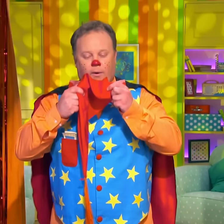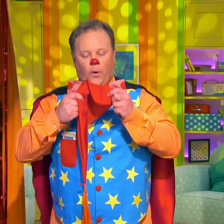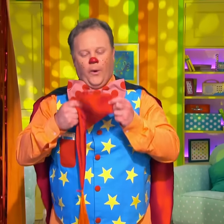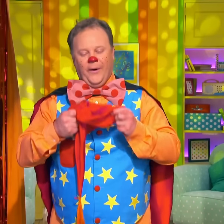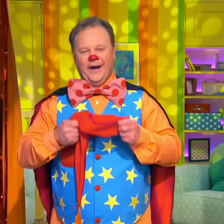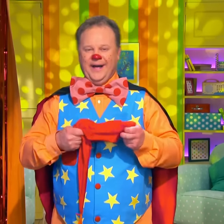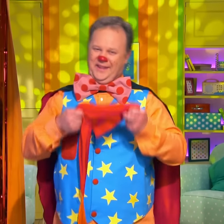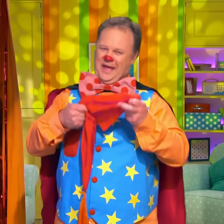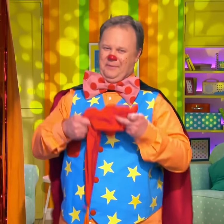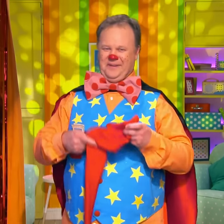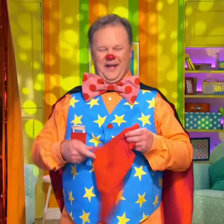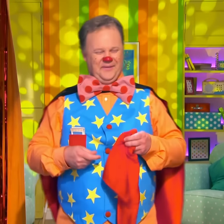Oh, that was close.